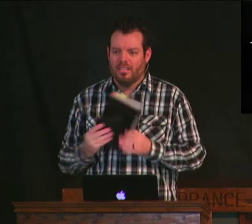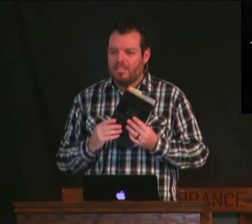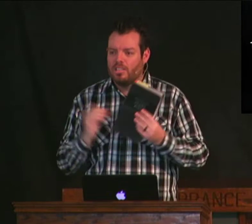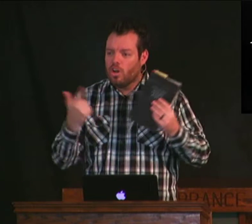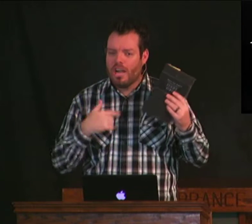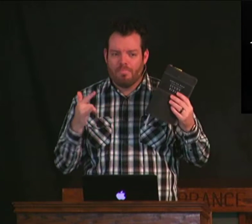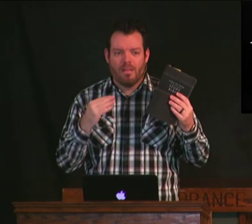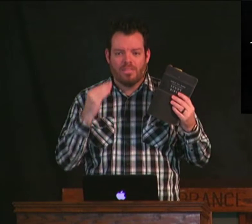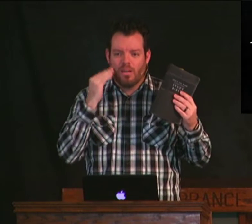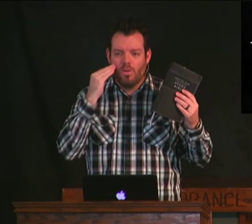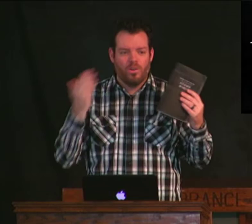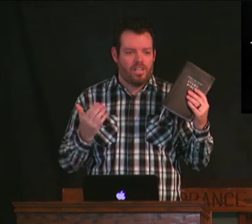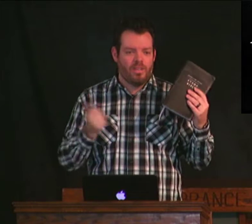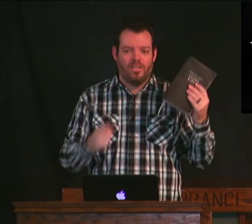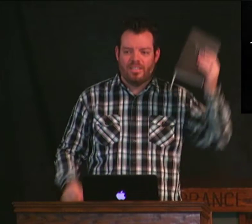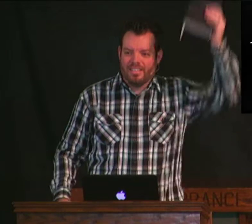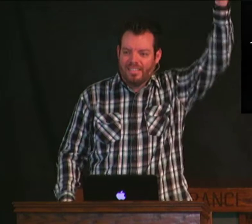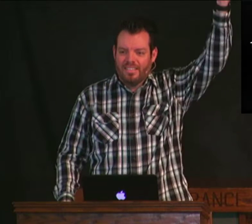Do you all have Bibles at home or here with you?